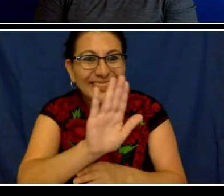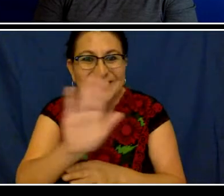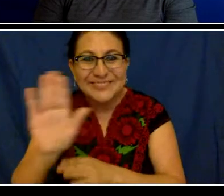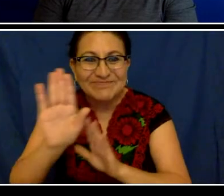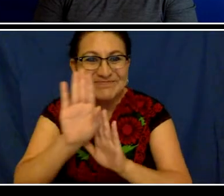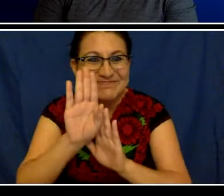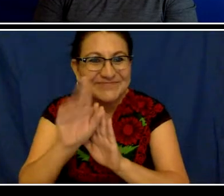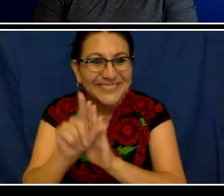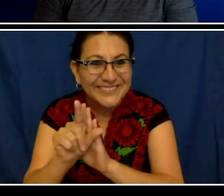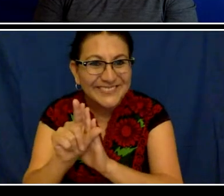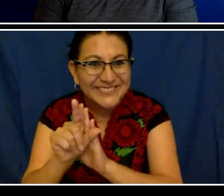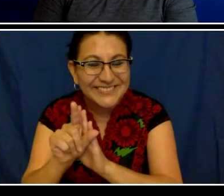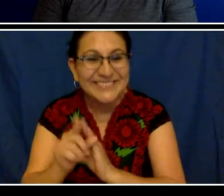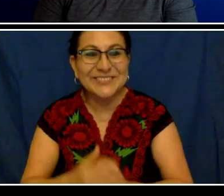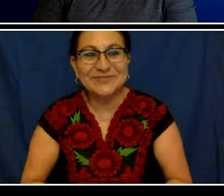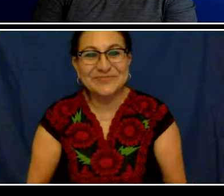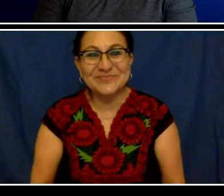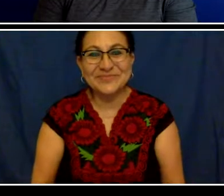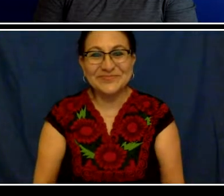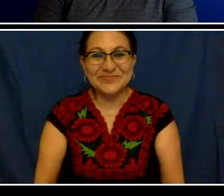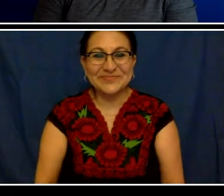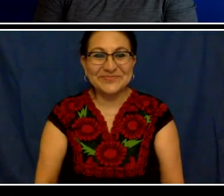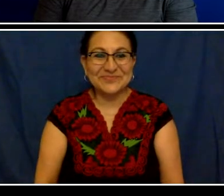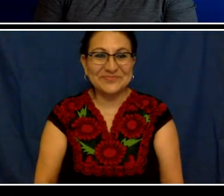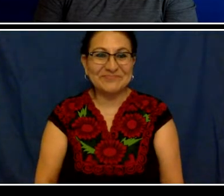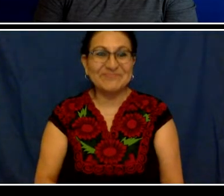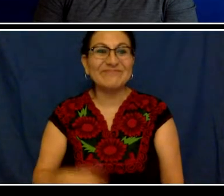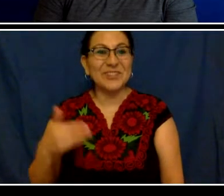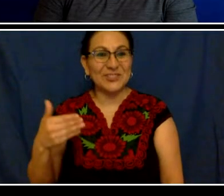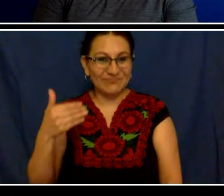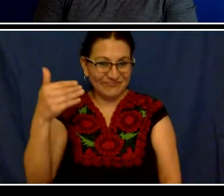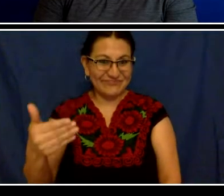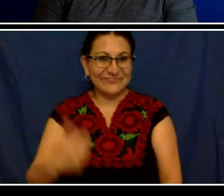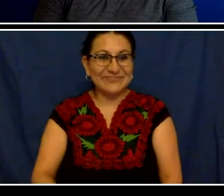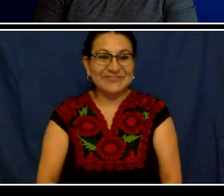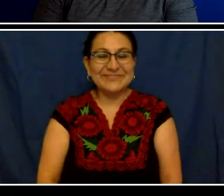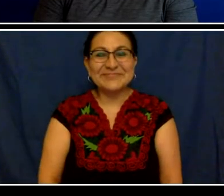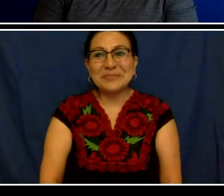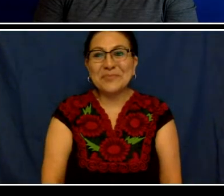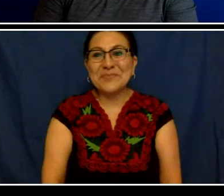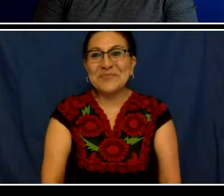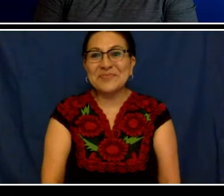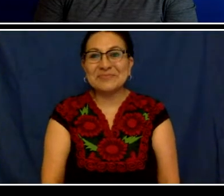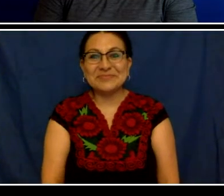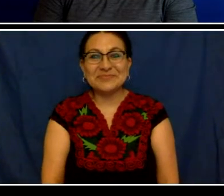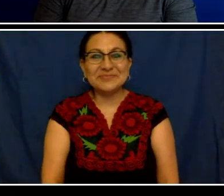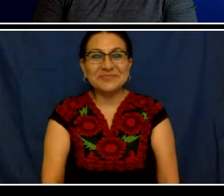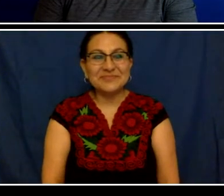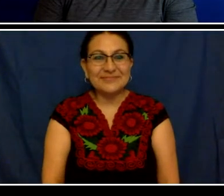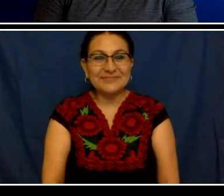If you're curious, you want to know about each one of these celebrities, please feel free to look into it.